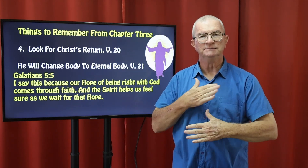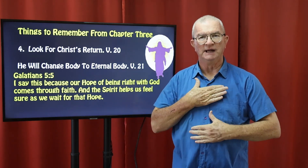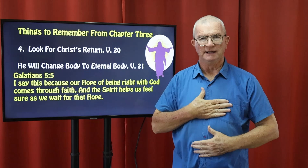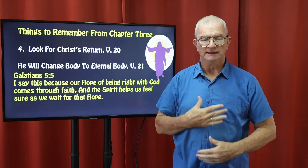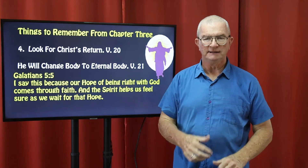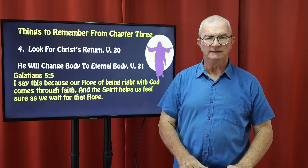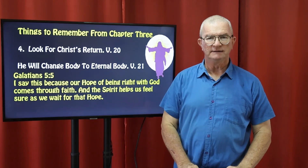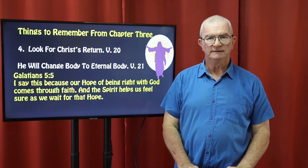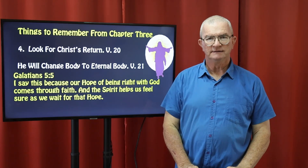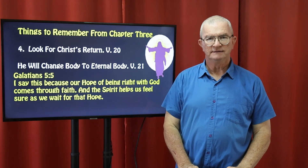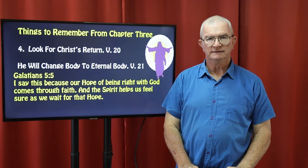body.